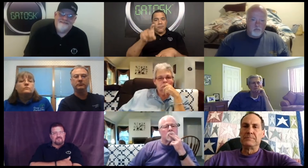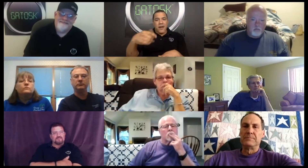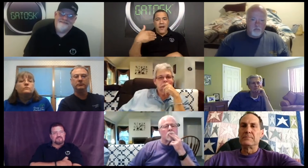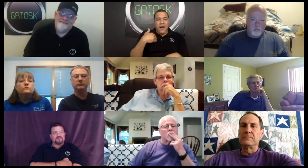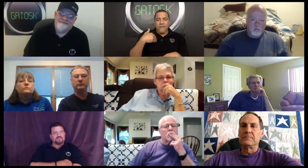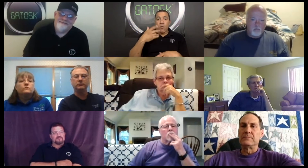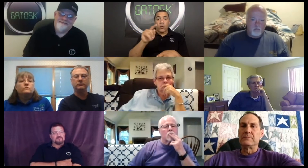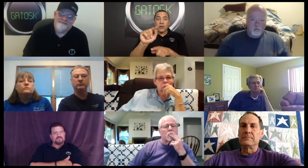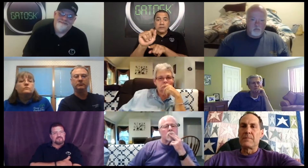that.